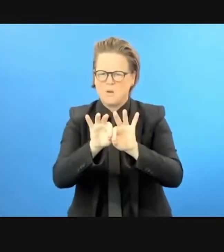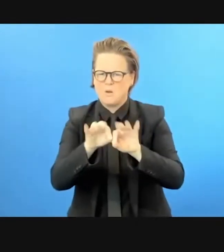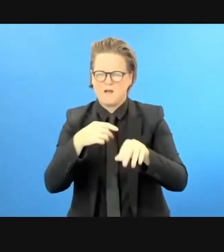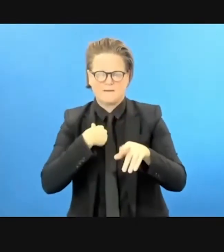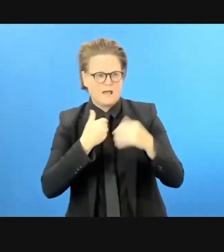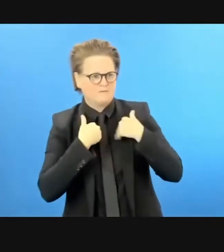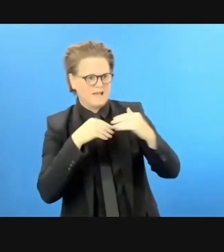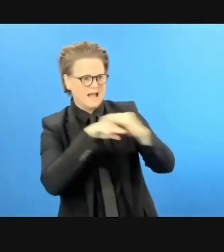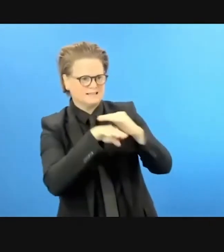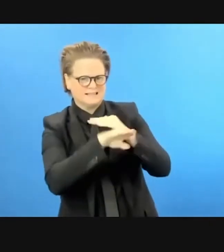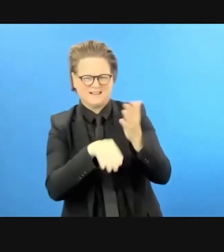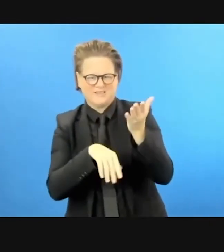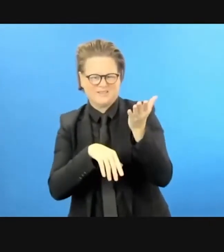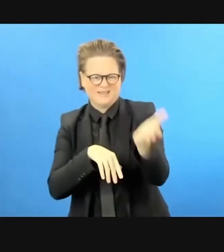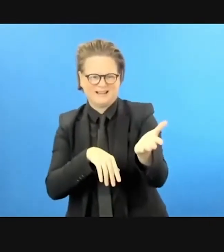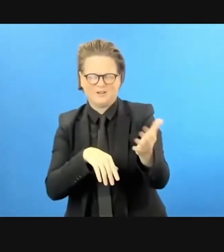Thank you.